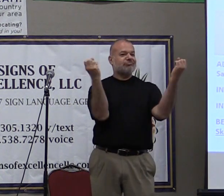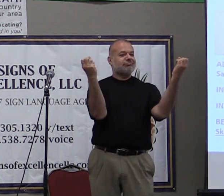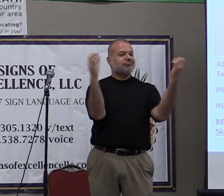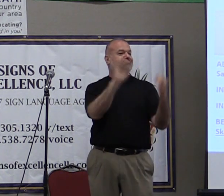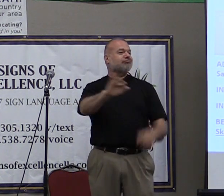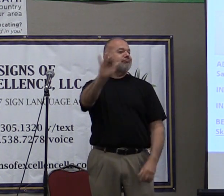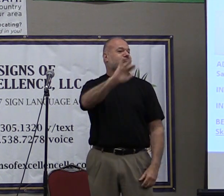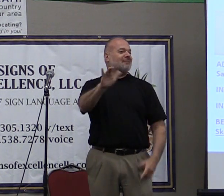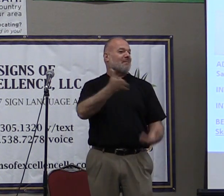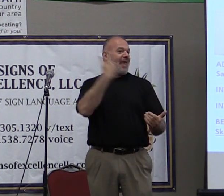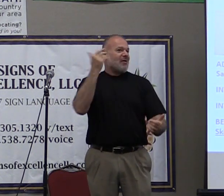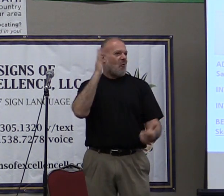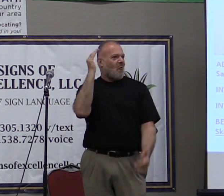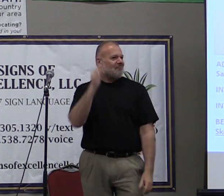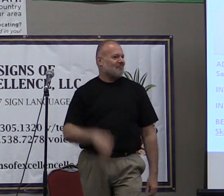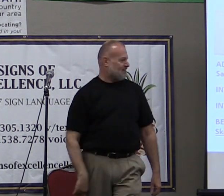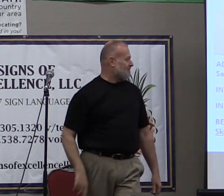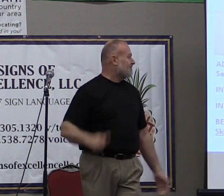and let's